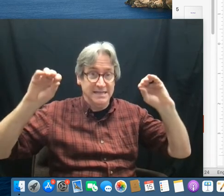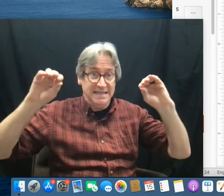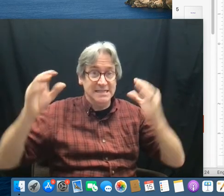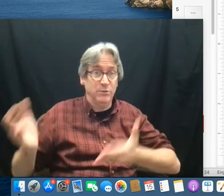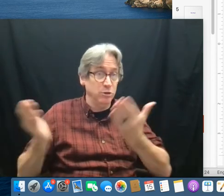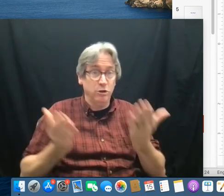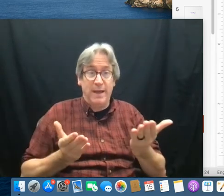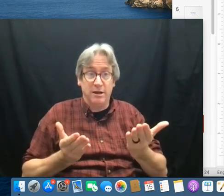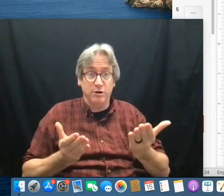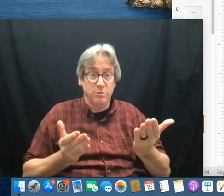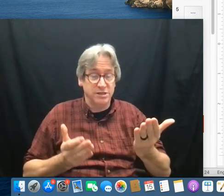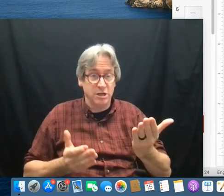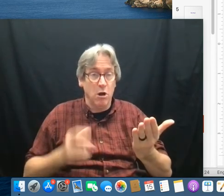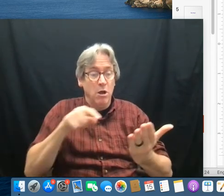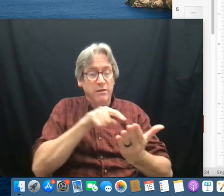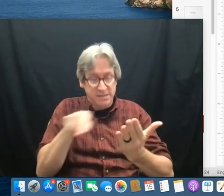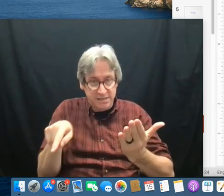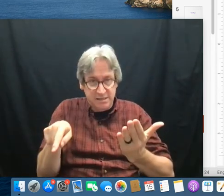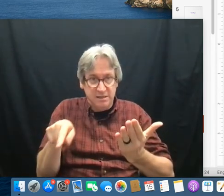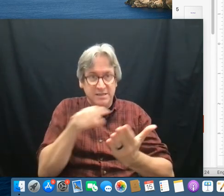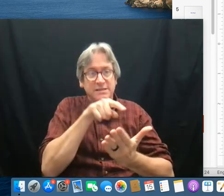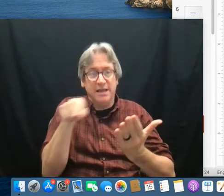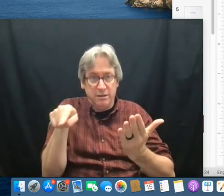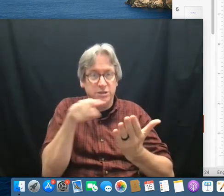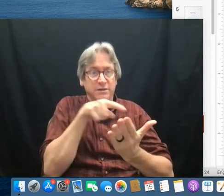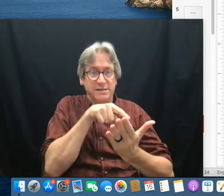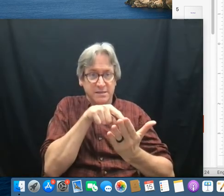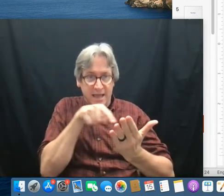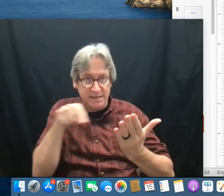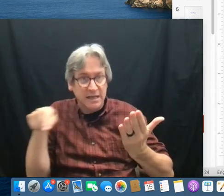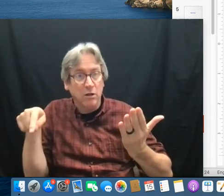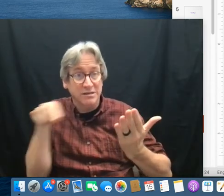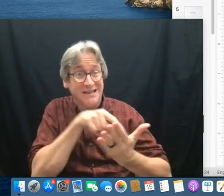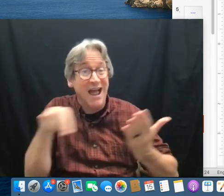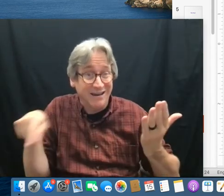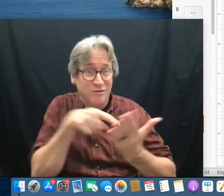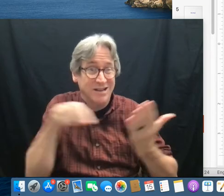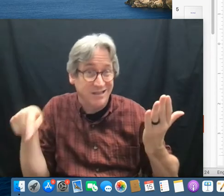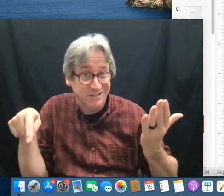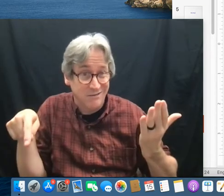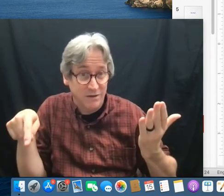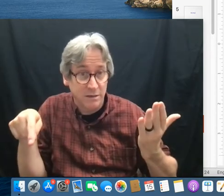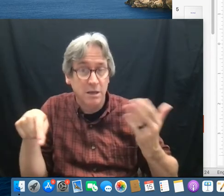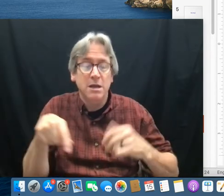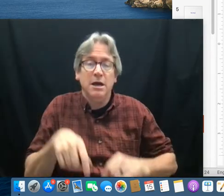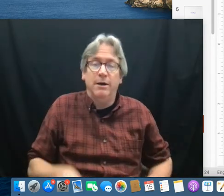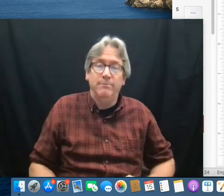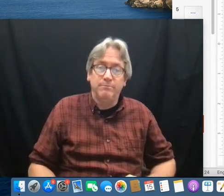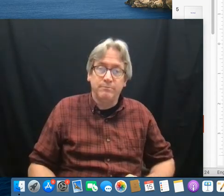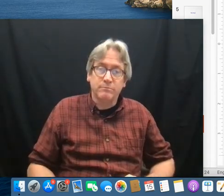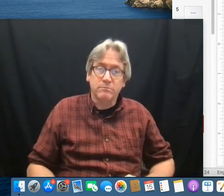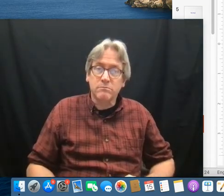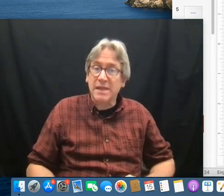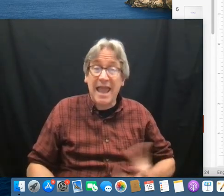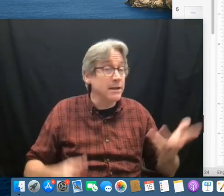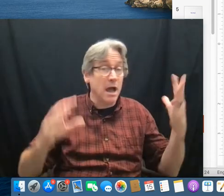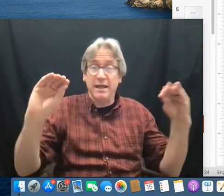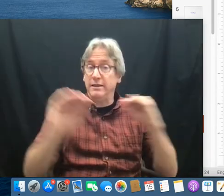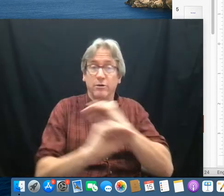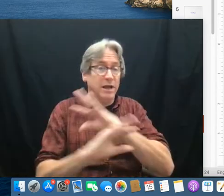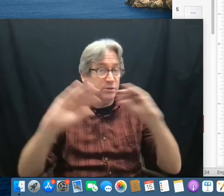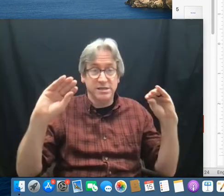at the right place, and then small letters and include punctuation, that's English. And then if right below it you write in all